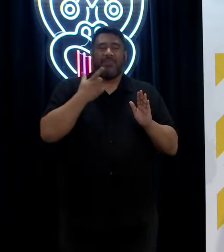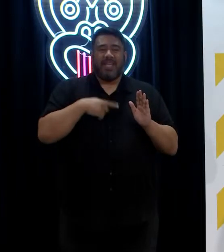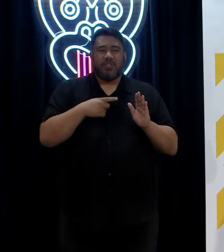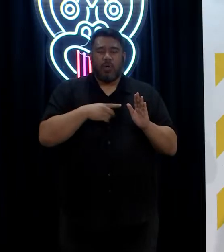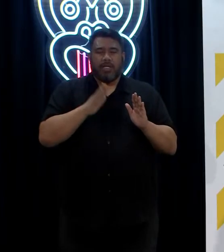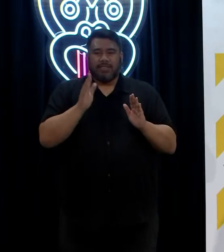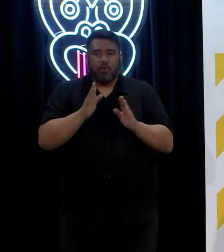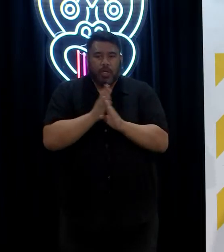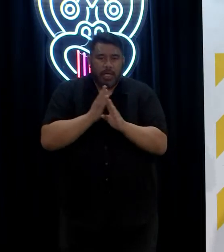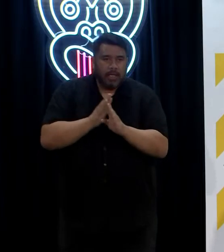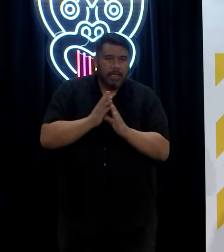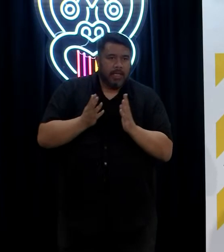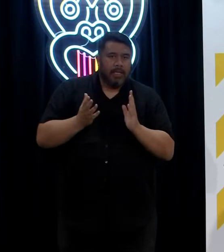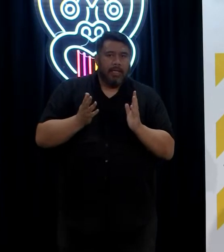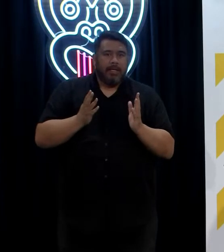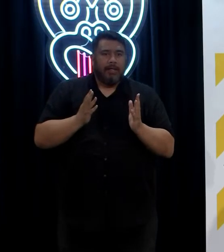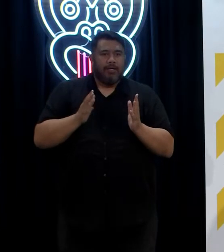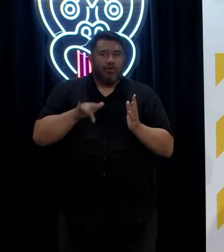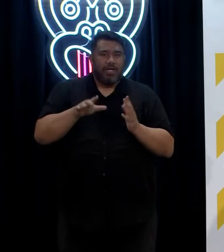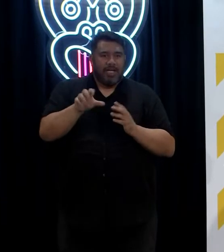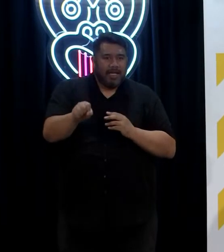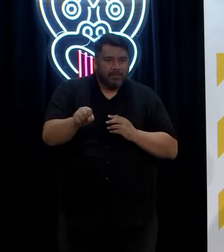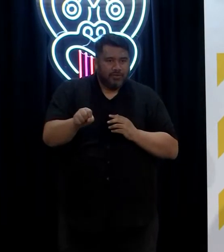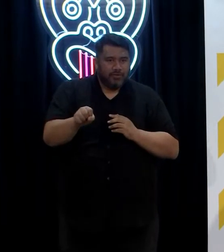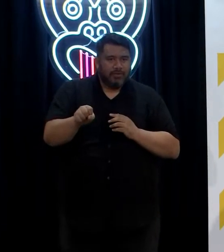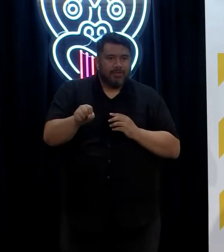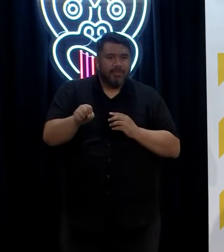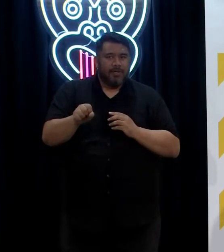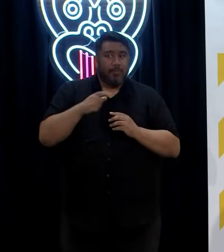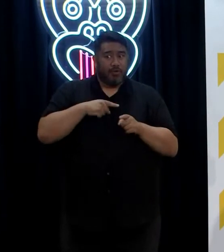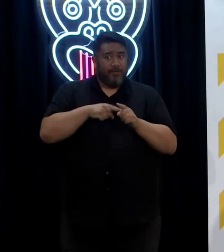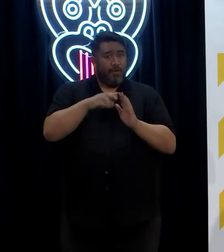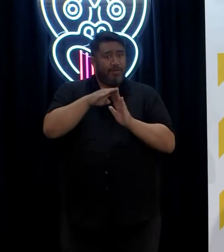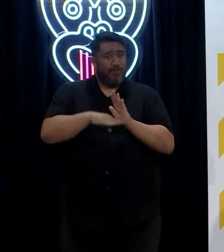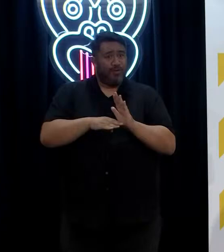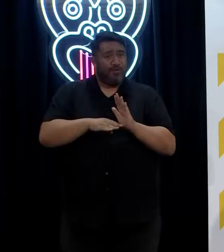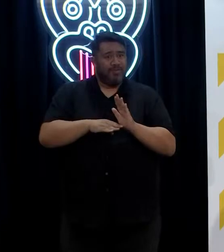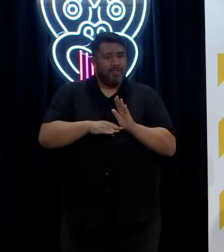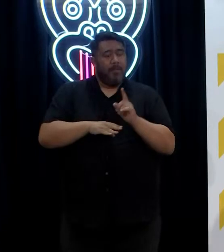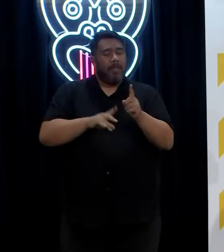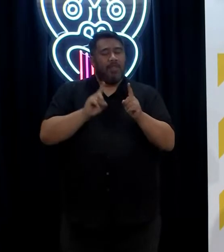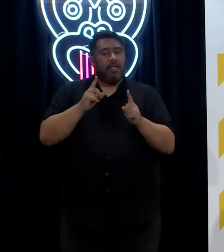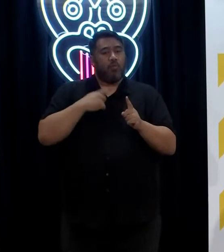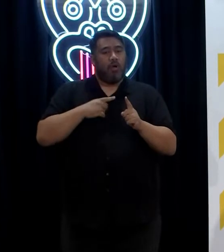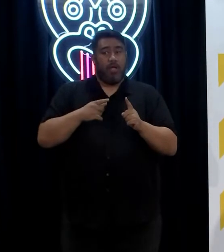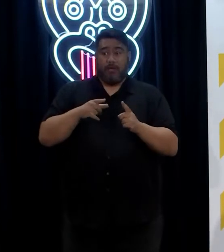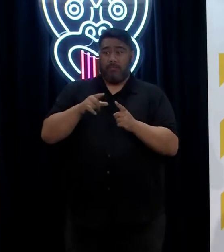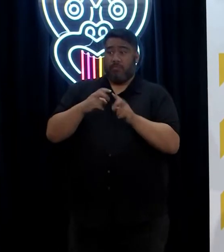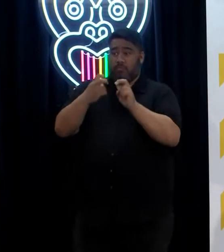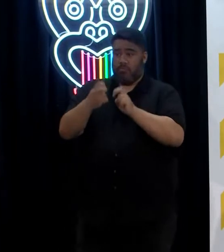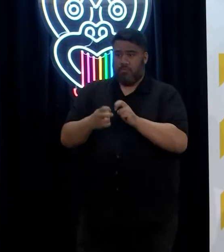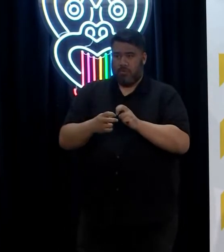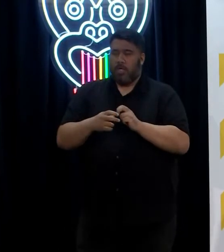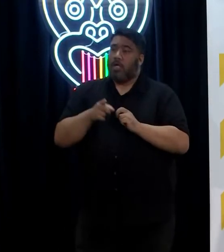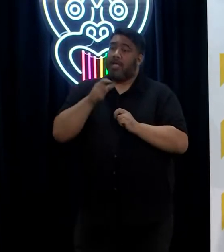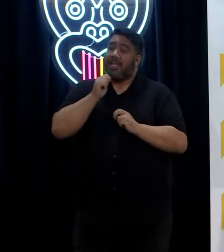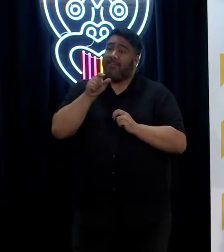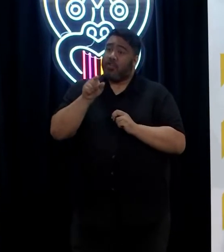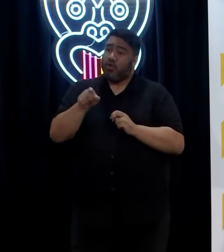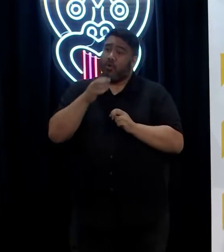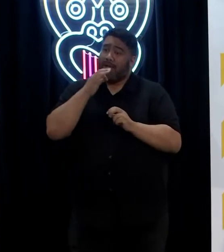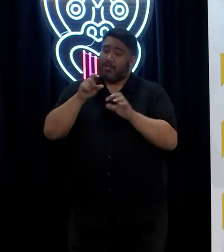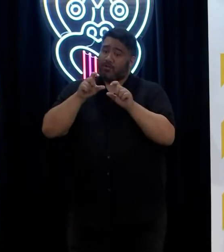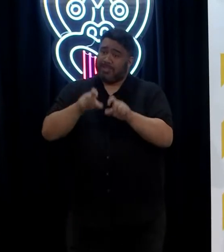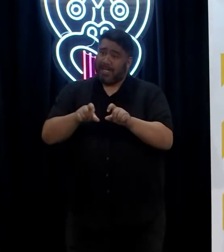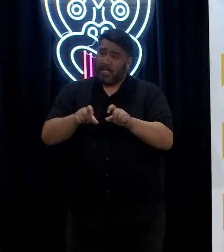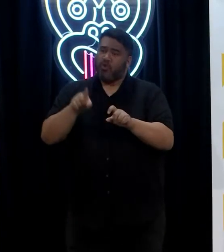why it is something that we always want to make sure is that people who have been asked to stay in isolation are